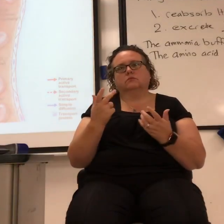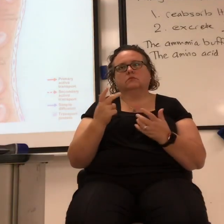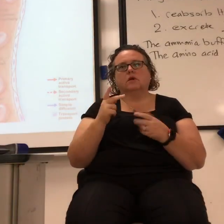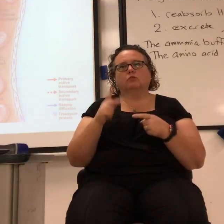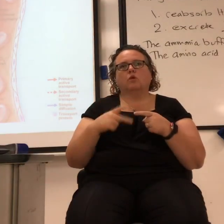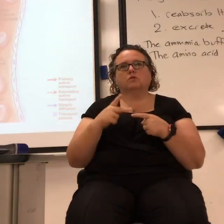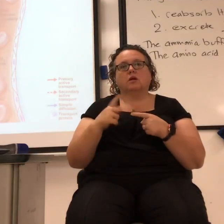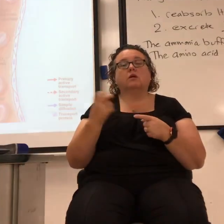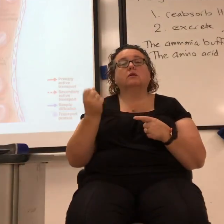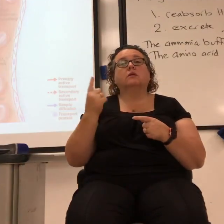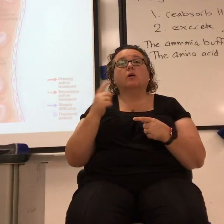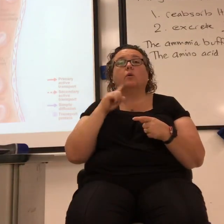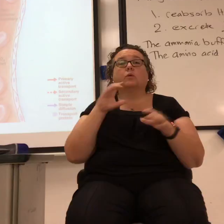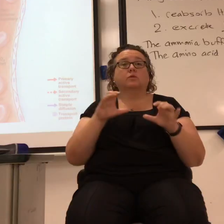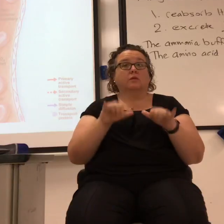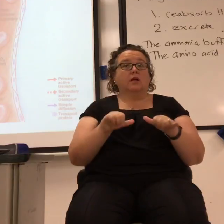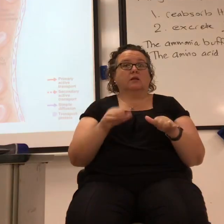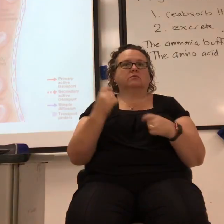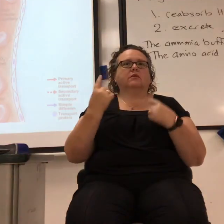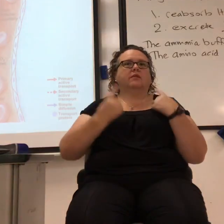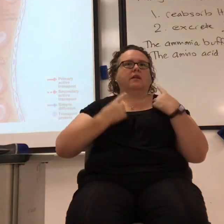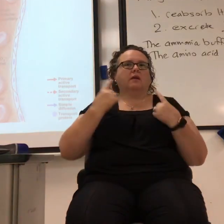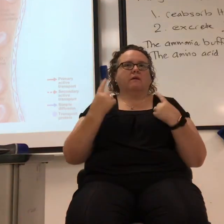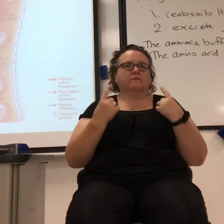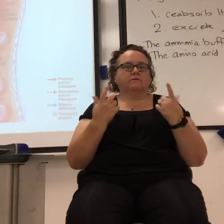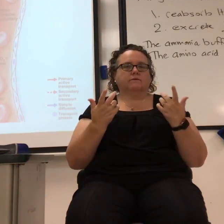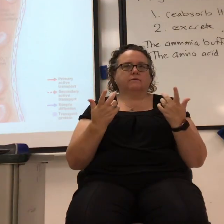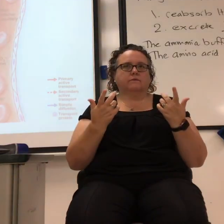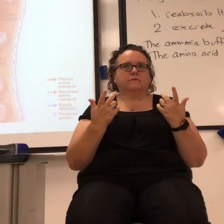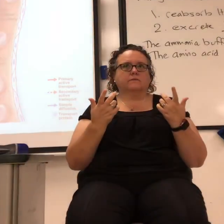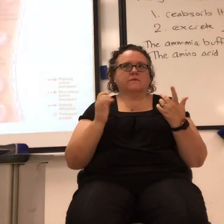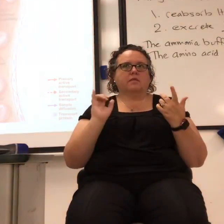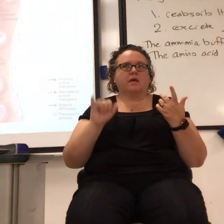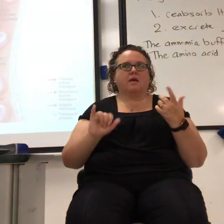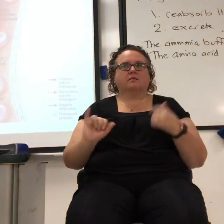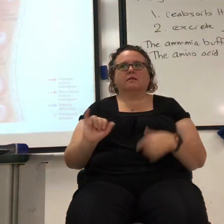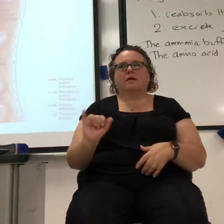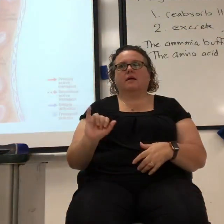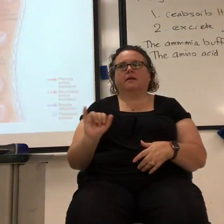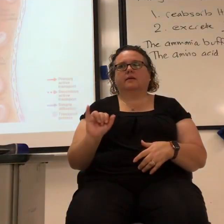Okay? And when you do that, think of that as